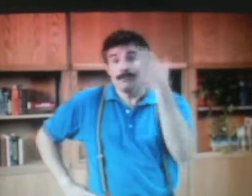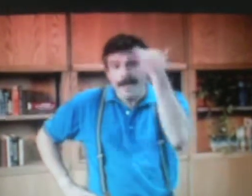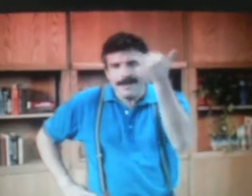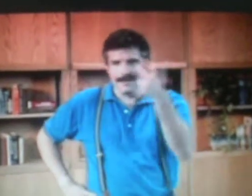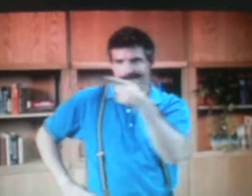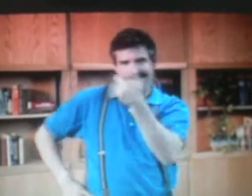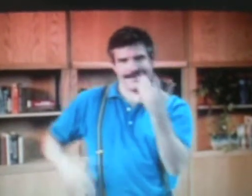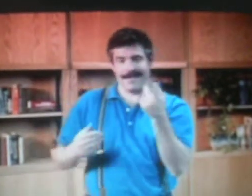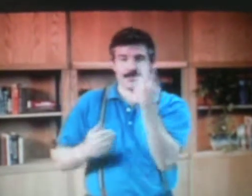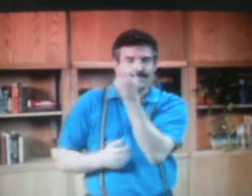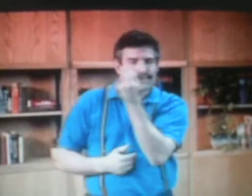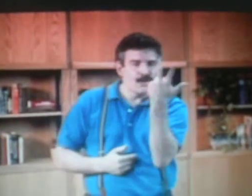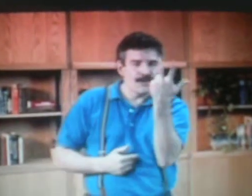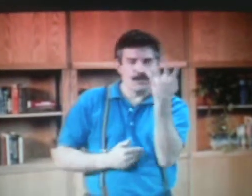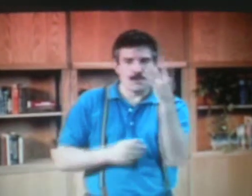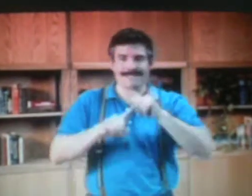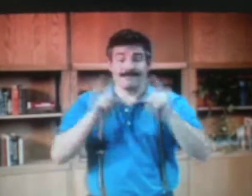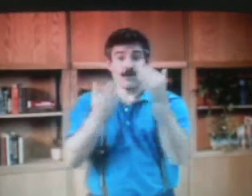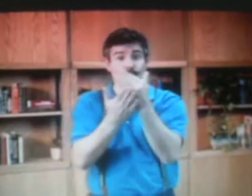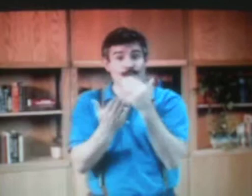that's when I realized who I am.